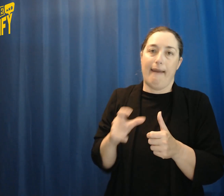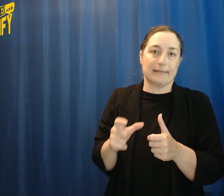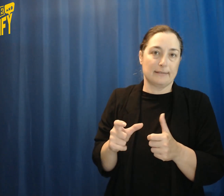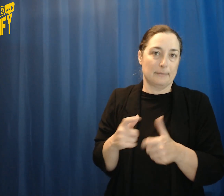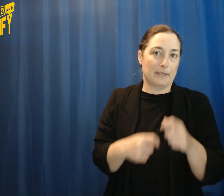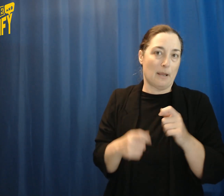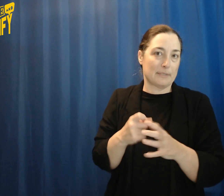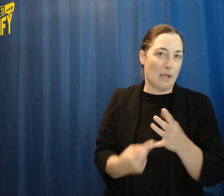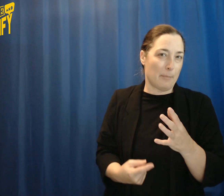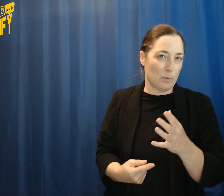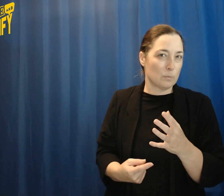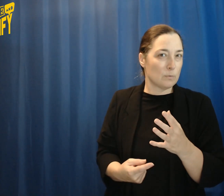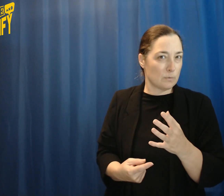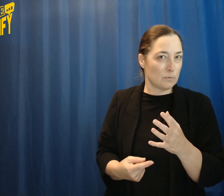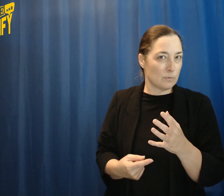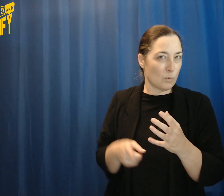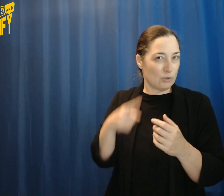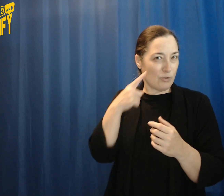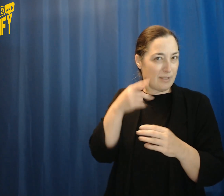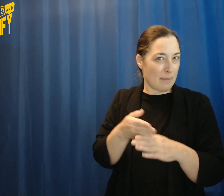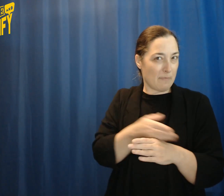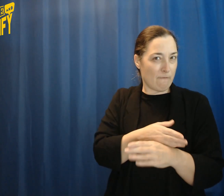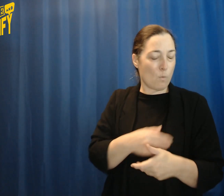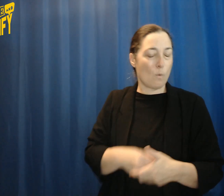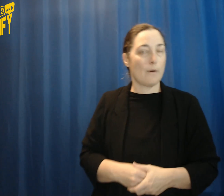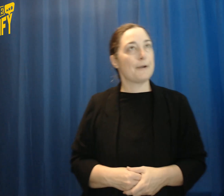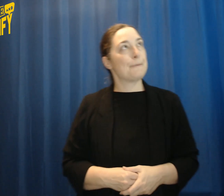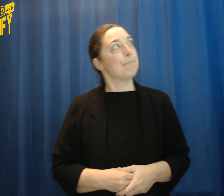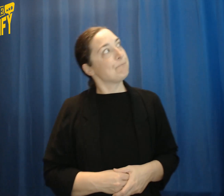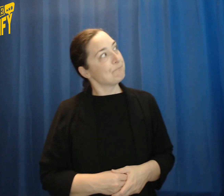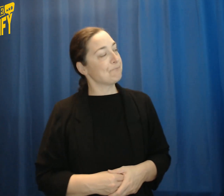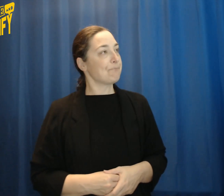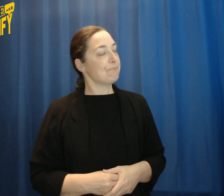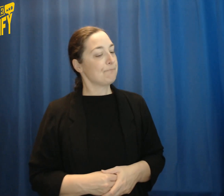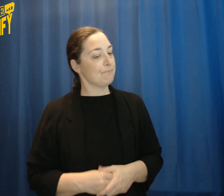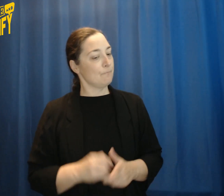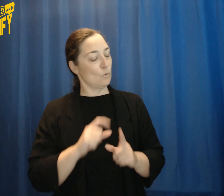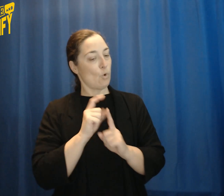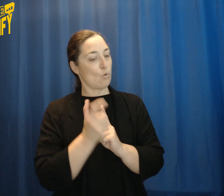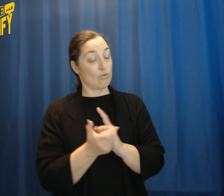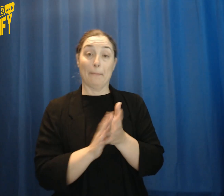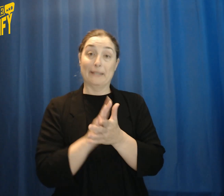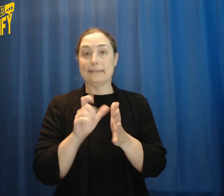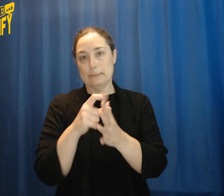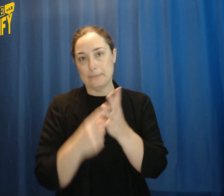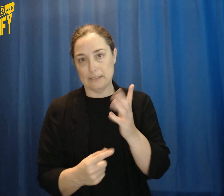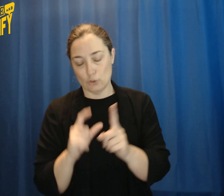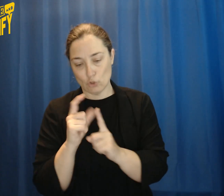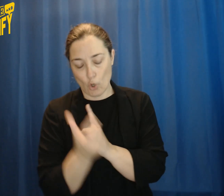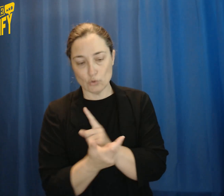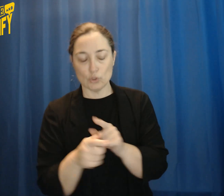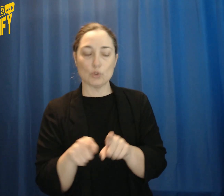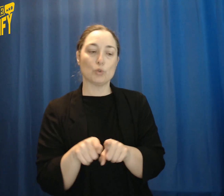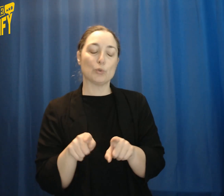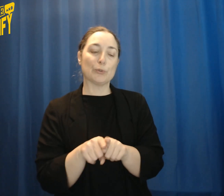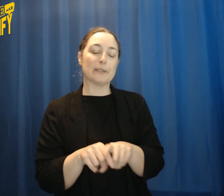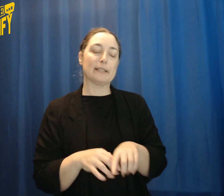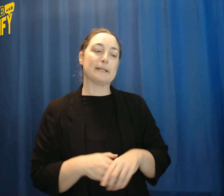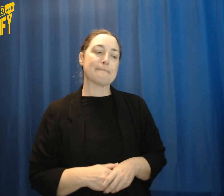disabled? Culturally, I mean, you've got disability culture as well, which again, there's